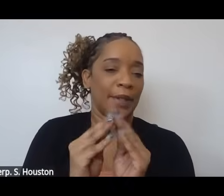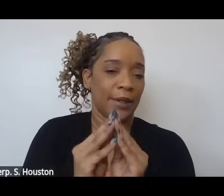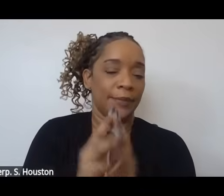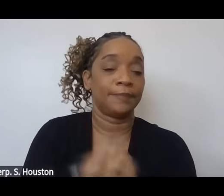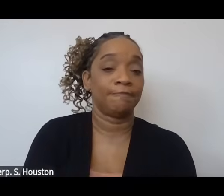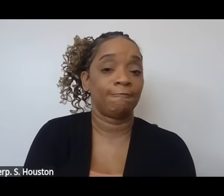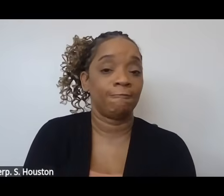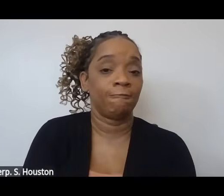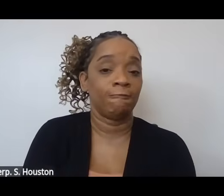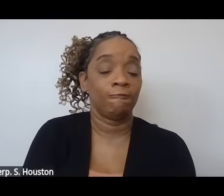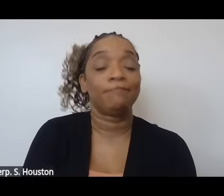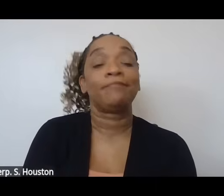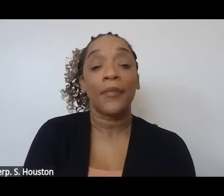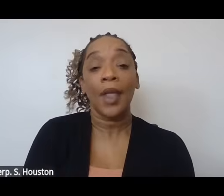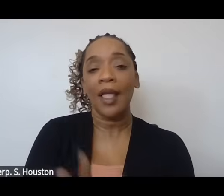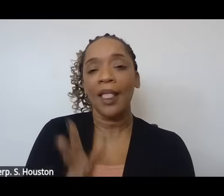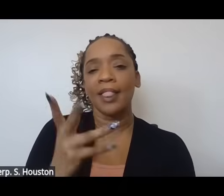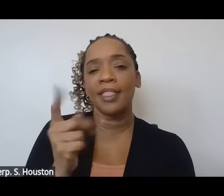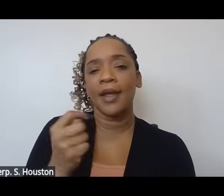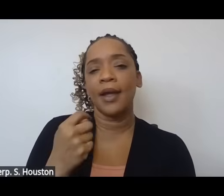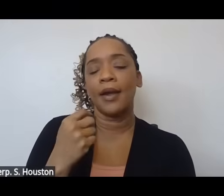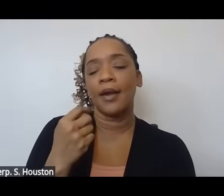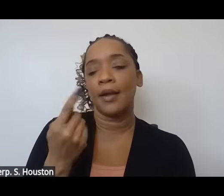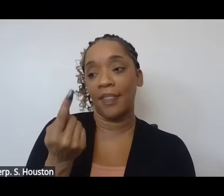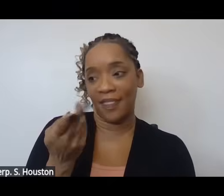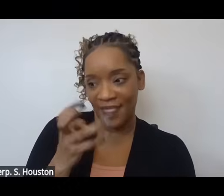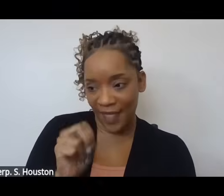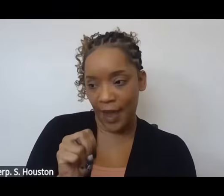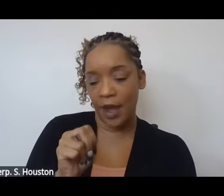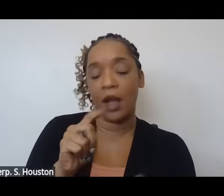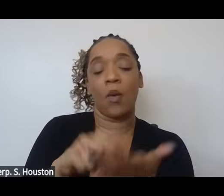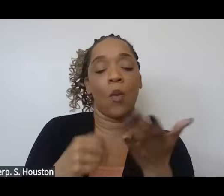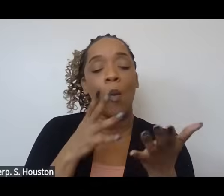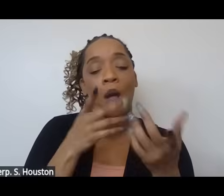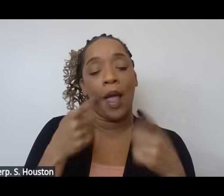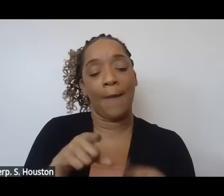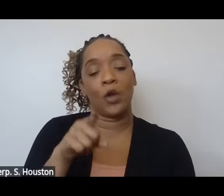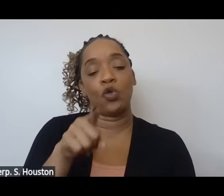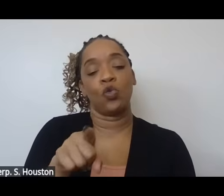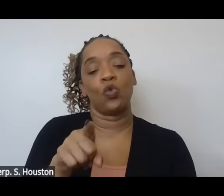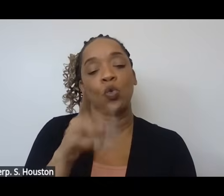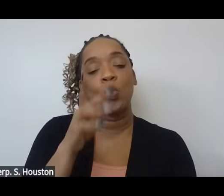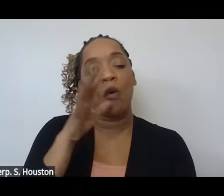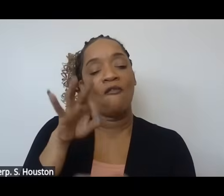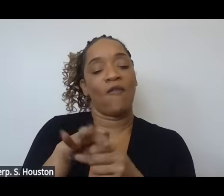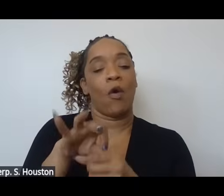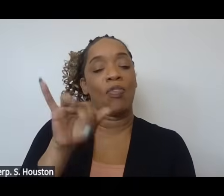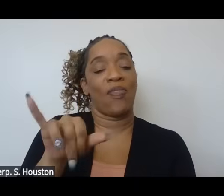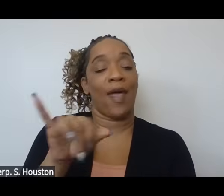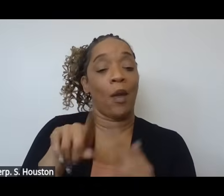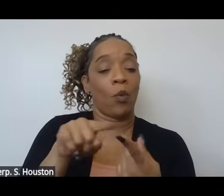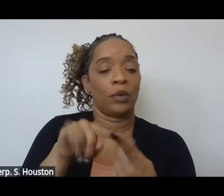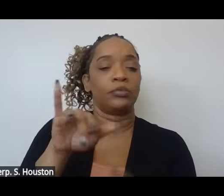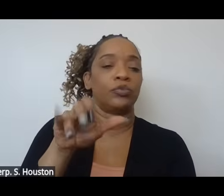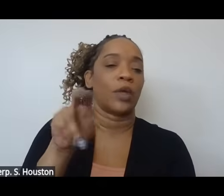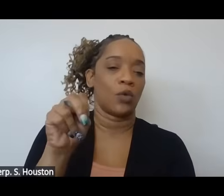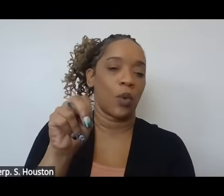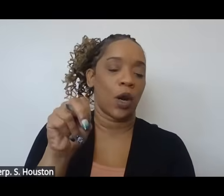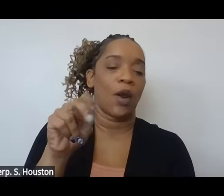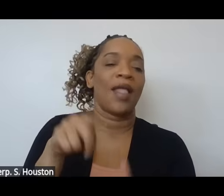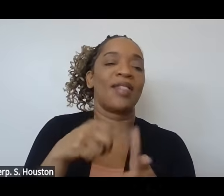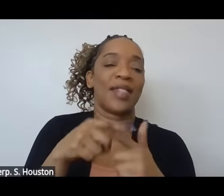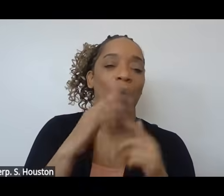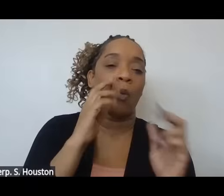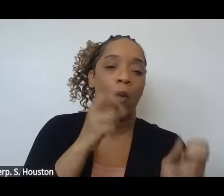And then what will happen is we will vote on them. You will vote on them in January at the first meeting, and then it will be posted for the whole year on our website,